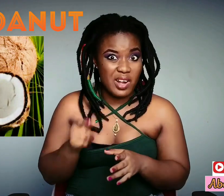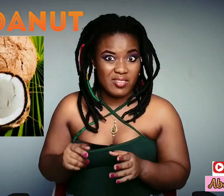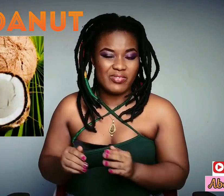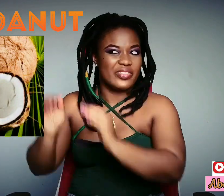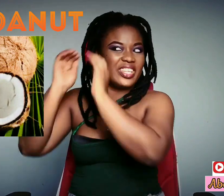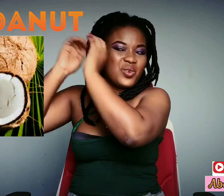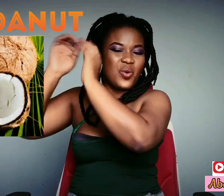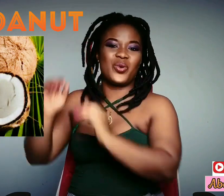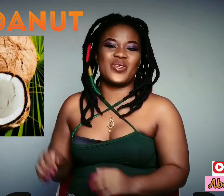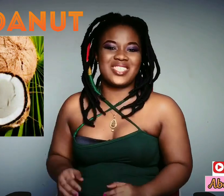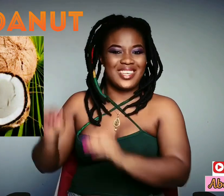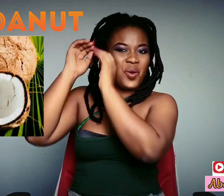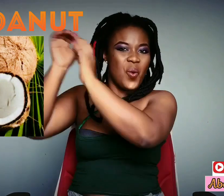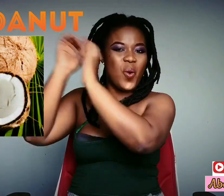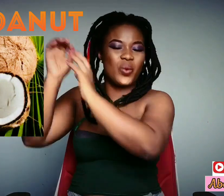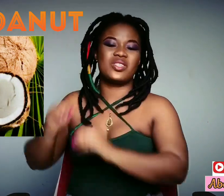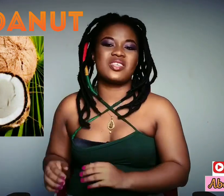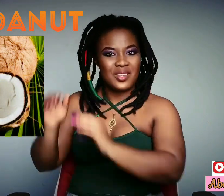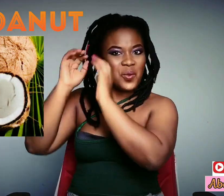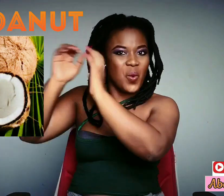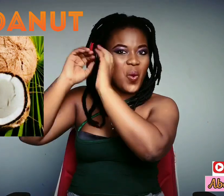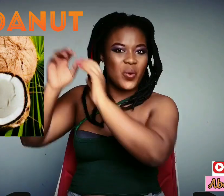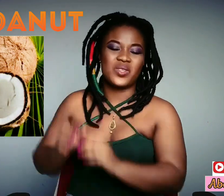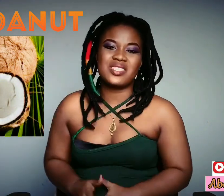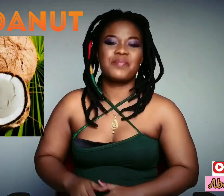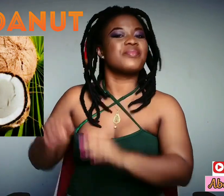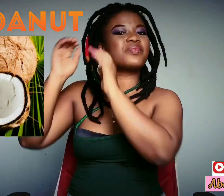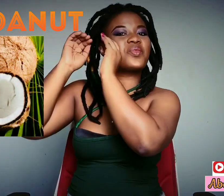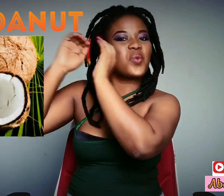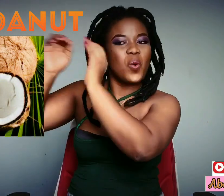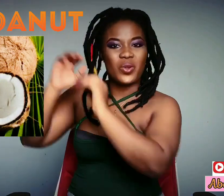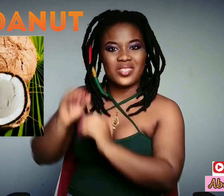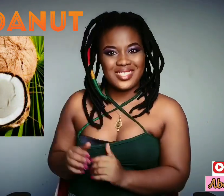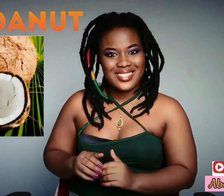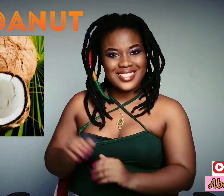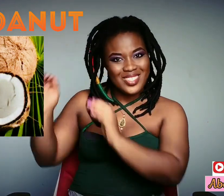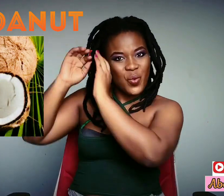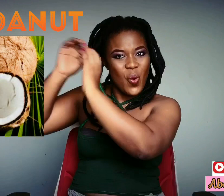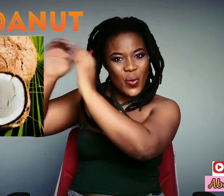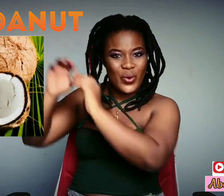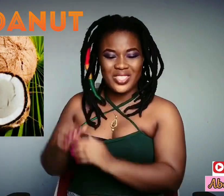you it's coconut. Coconut. Coconut. Coconut.